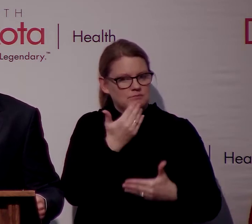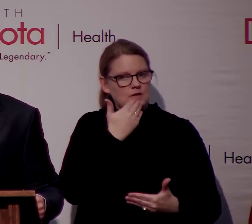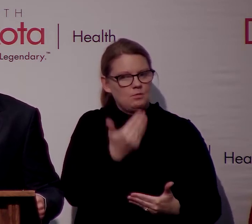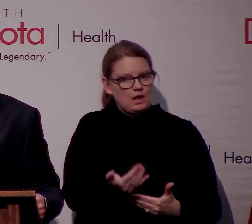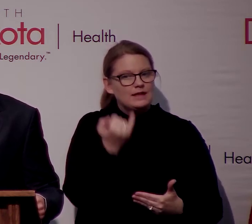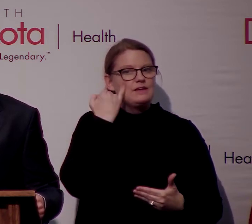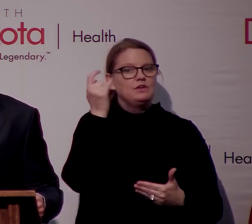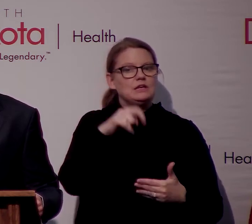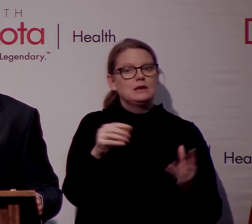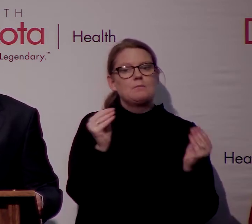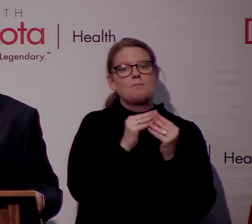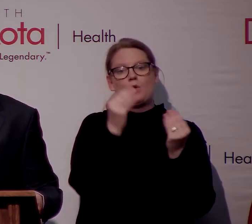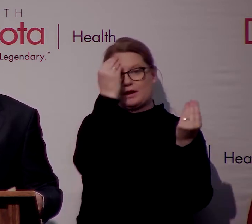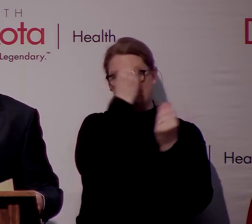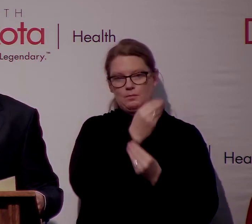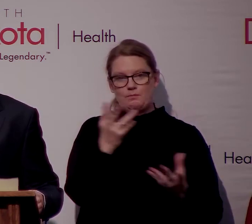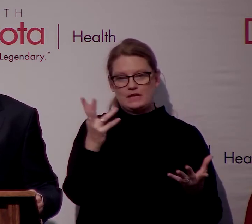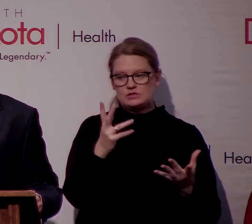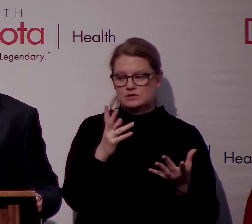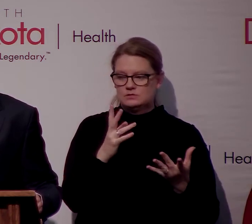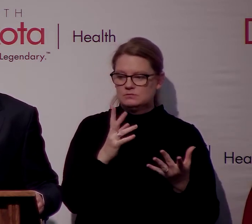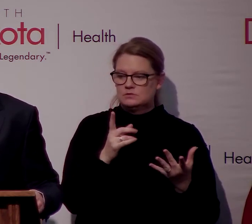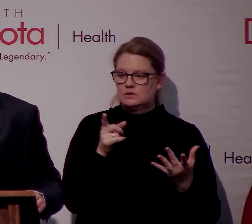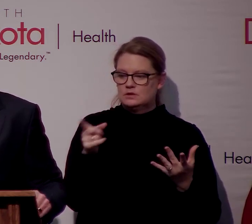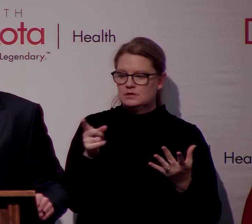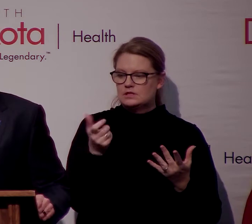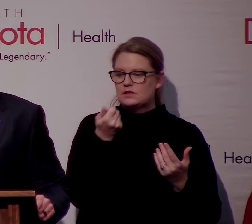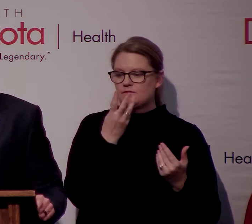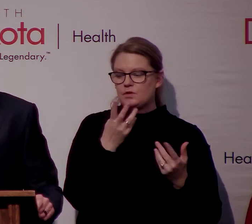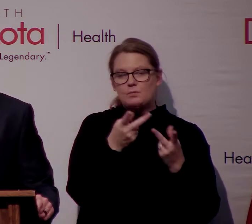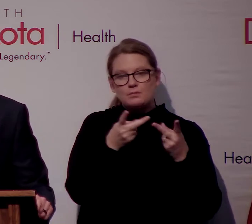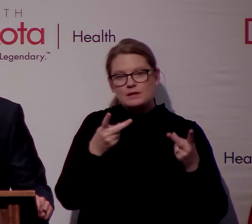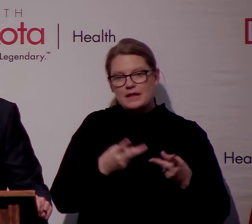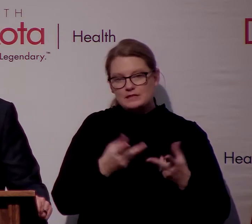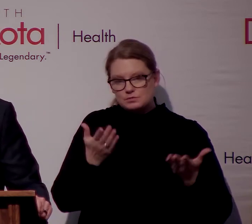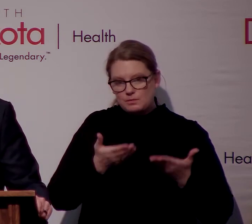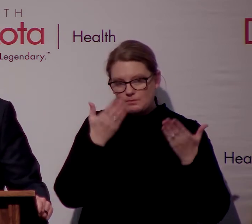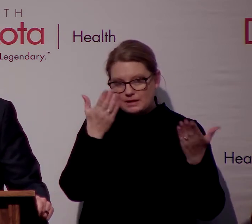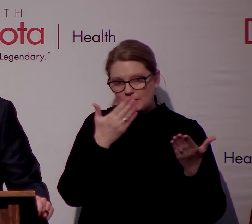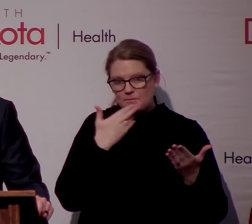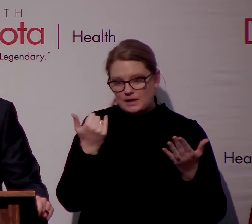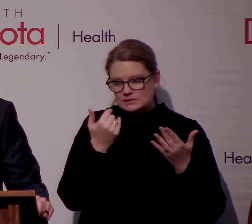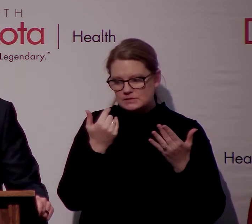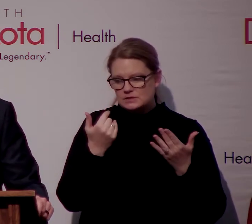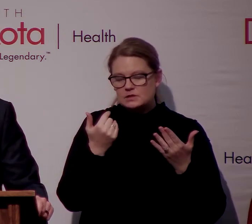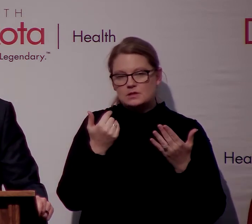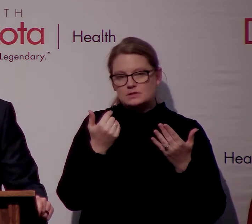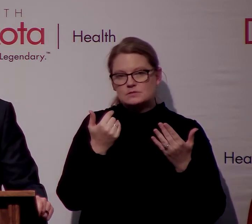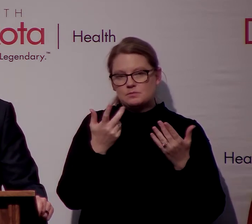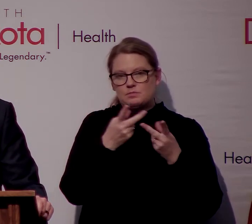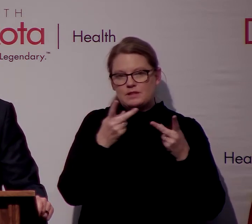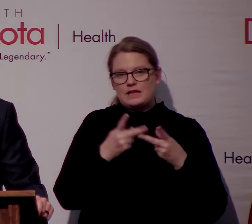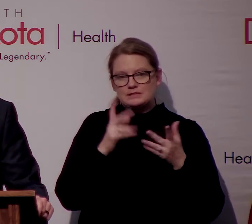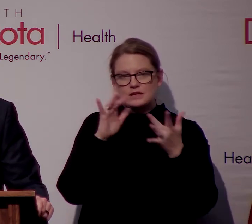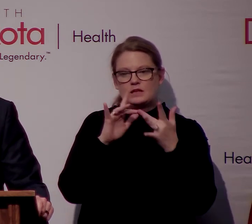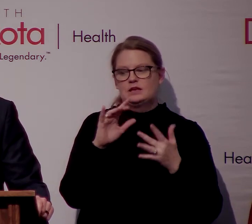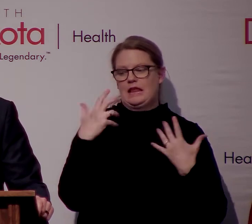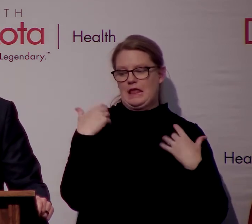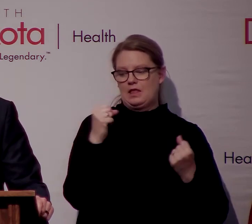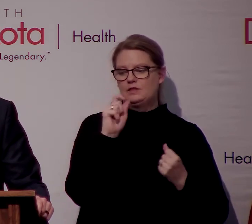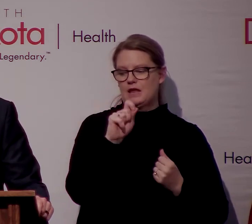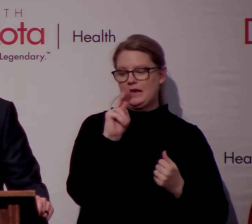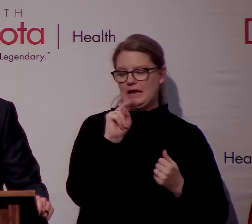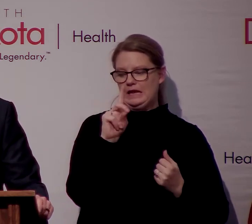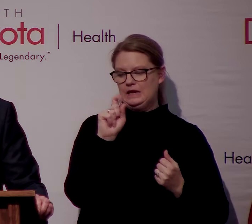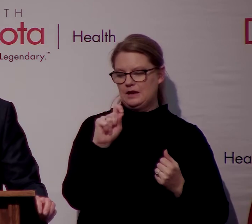more information on this, again, there's a couple places we recommend as your best sources. One is health.nd.gov. The